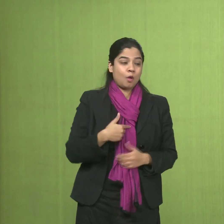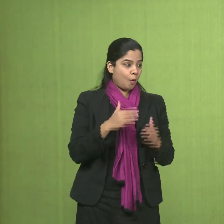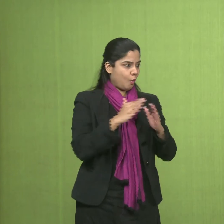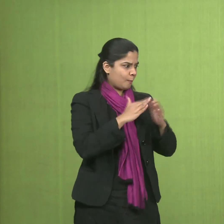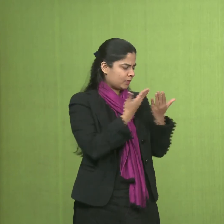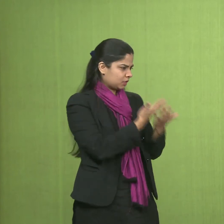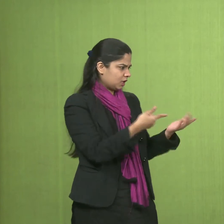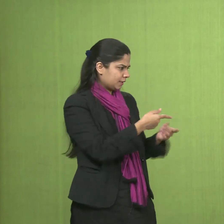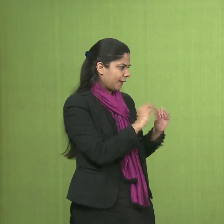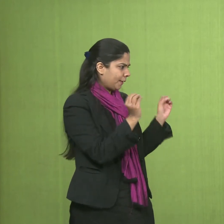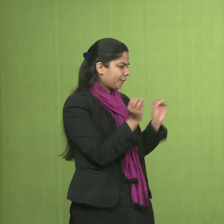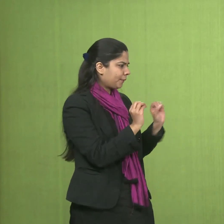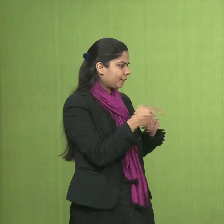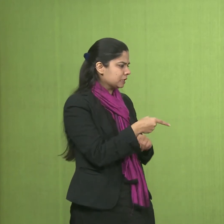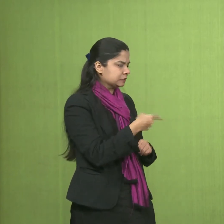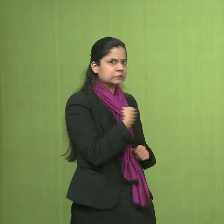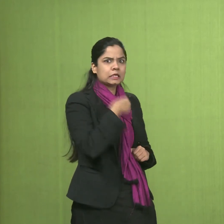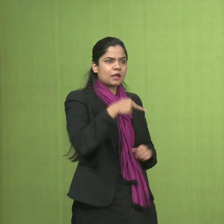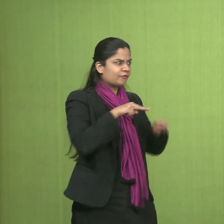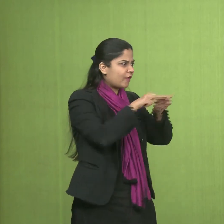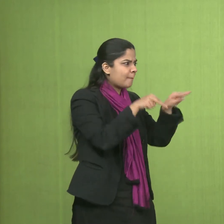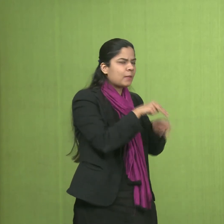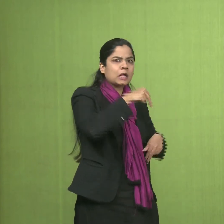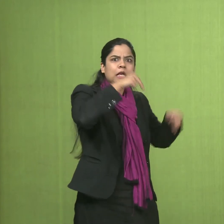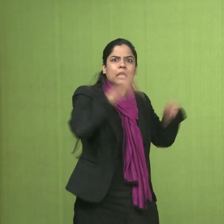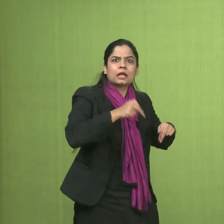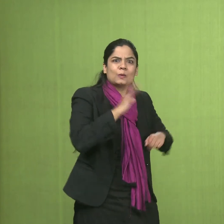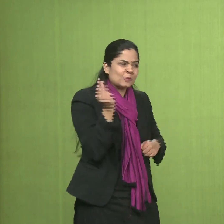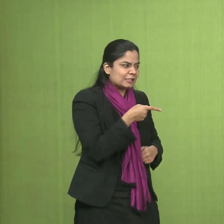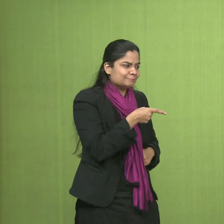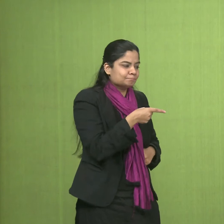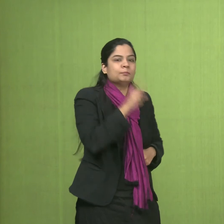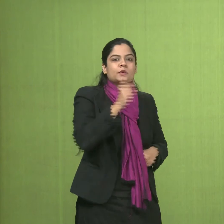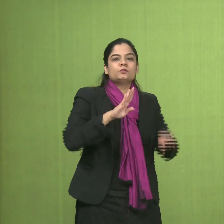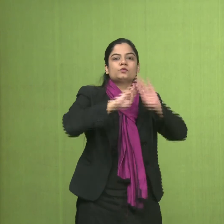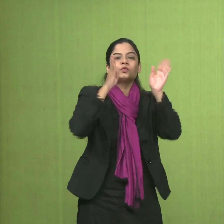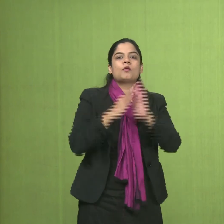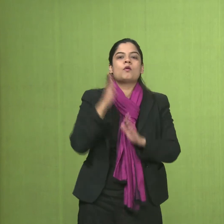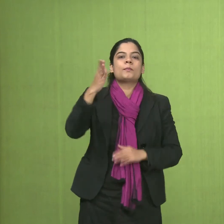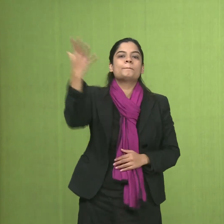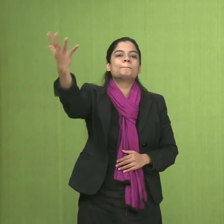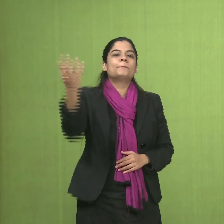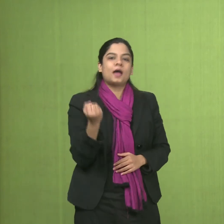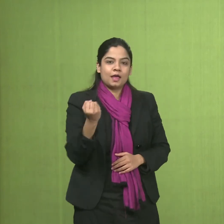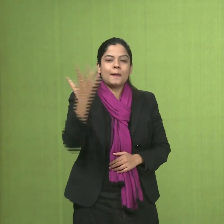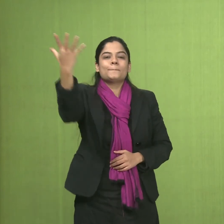most important thing is need based. We know that there is an urgent need of something in the family, then we go and buy